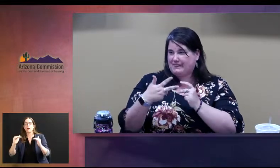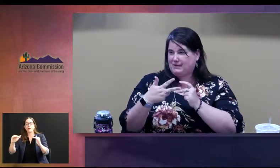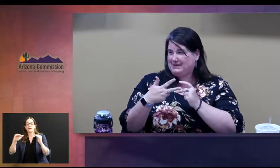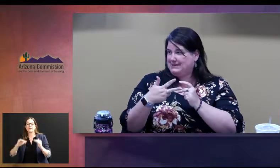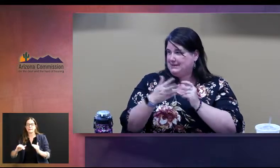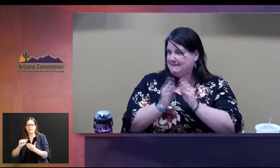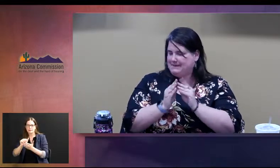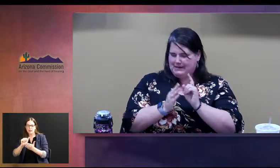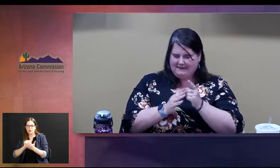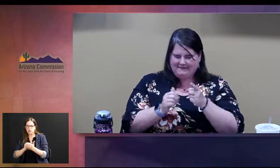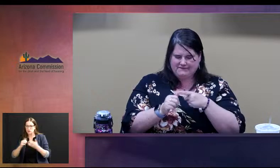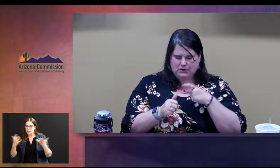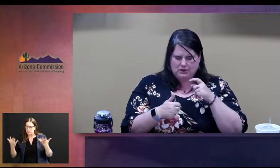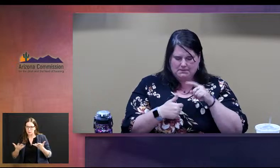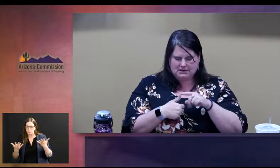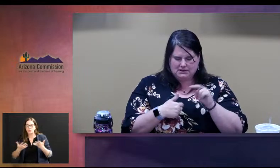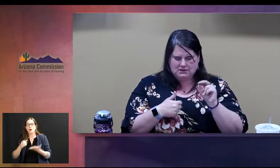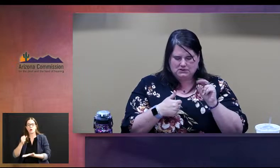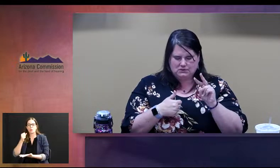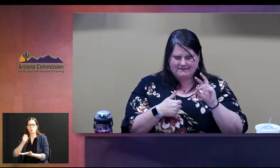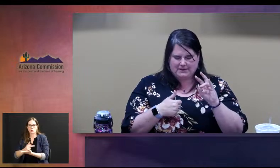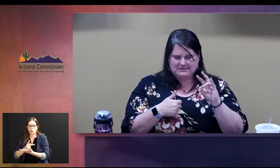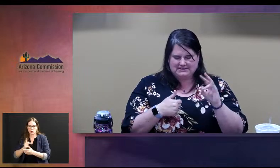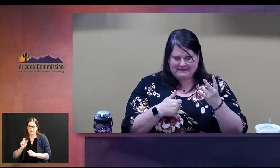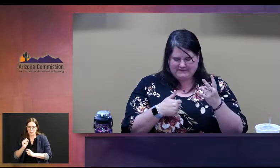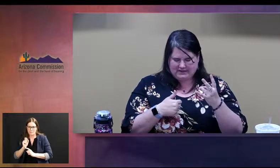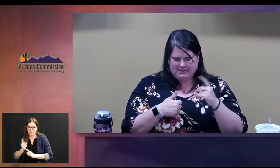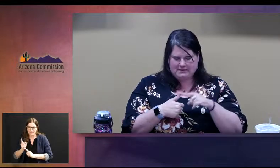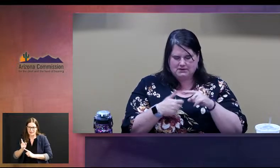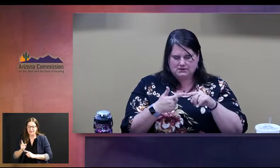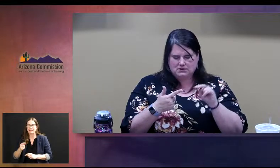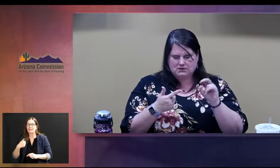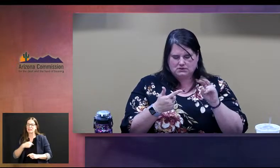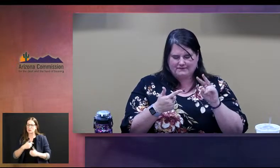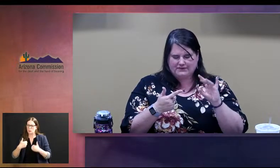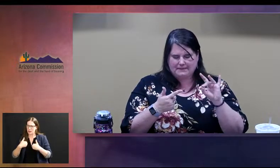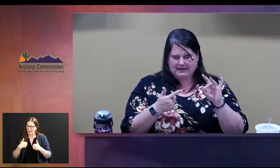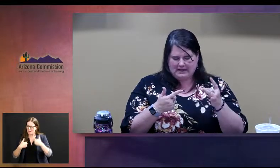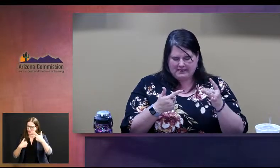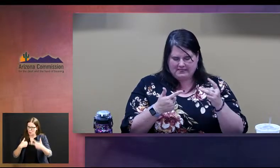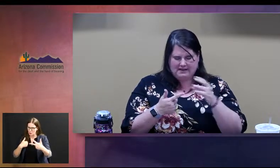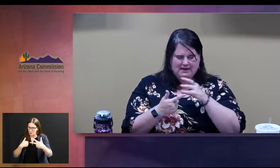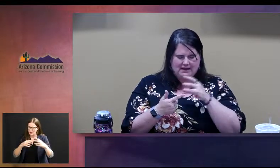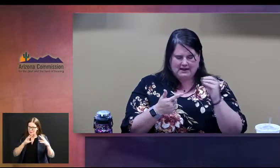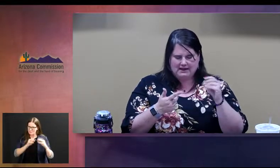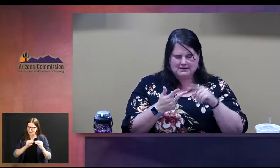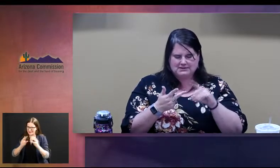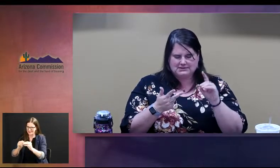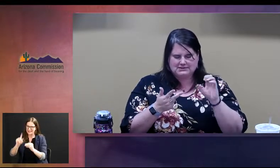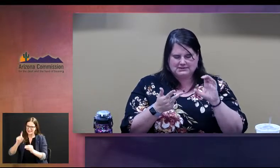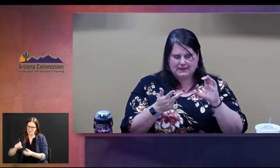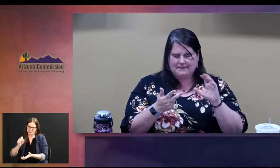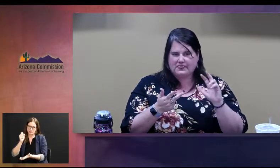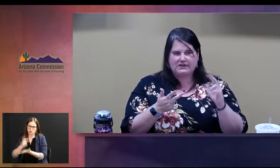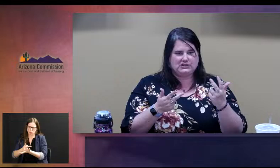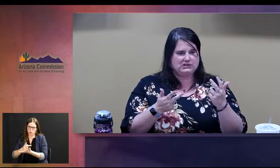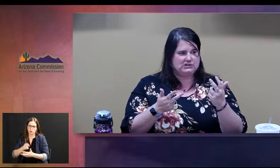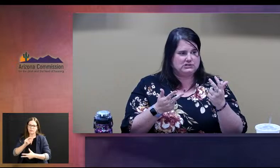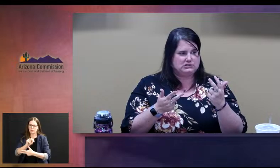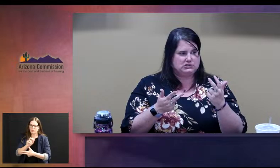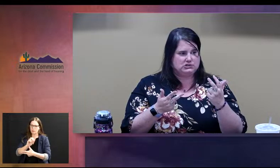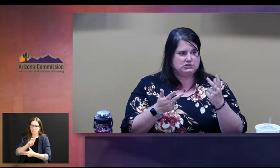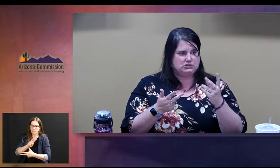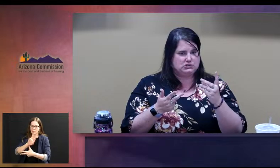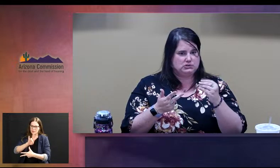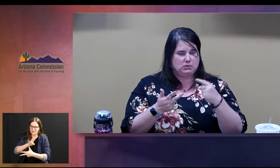of the minutes. We have 3 meeting minutes that we need to approve: November 7th, November 8th, and